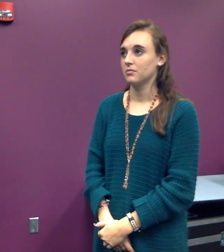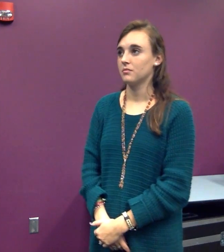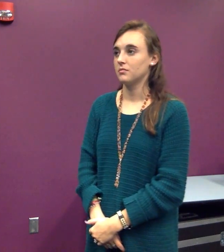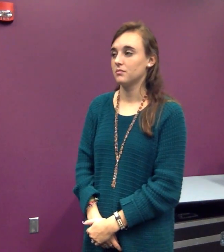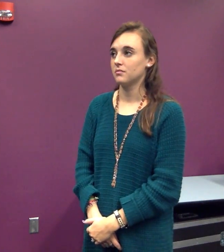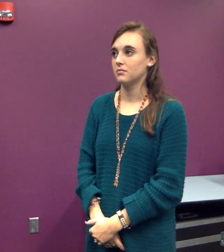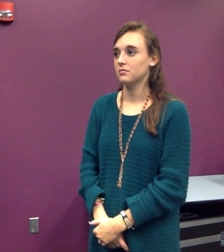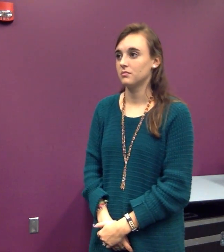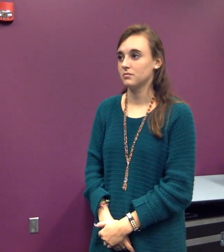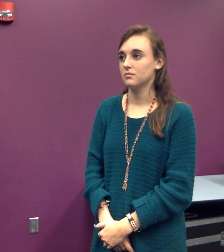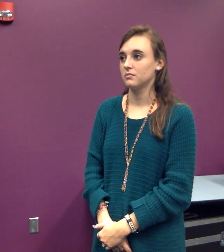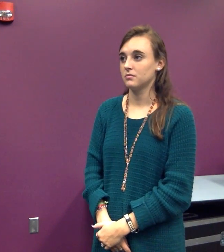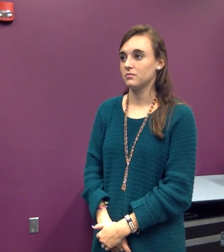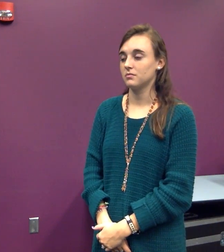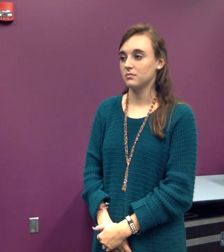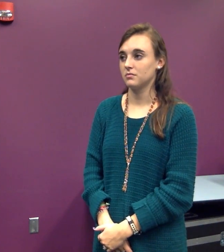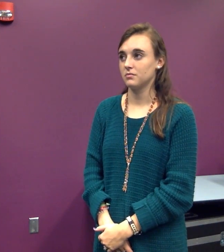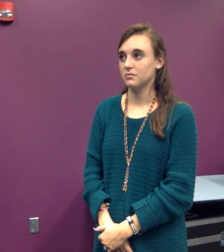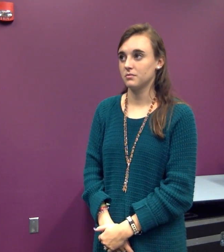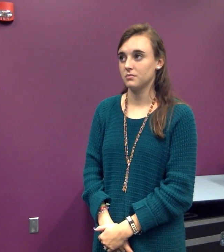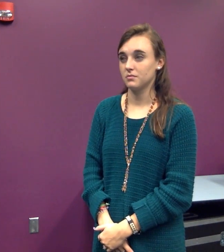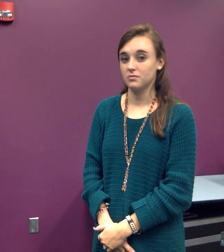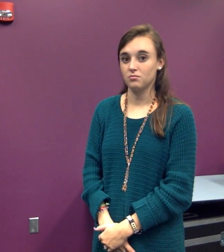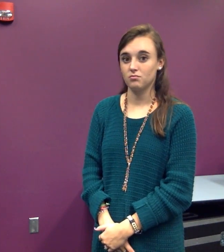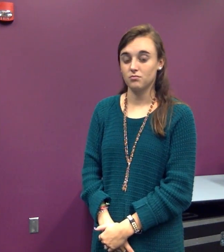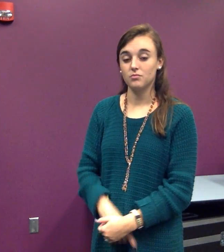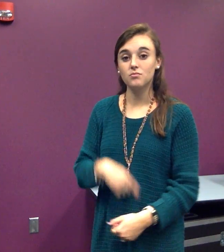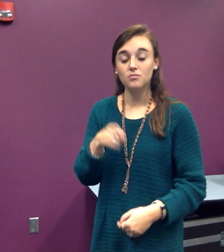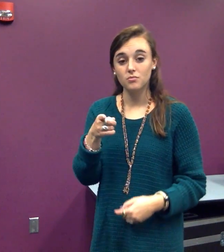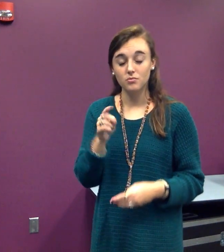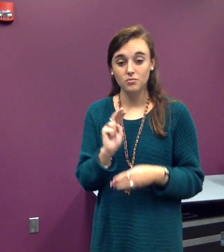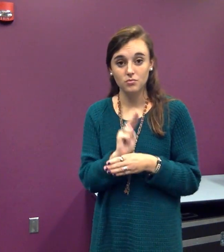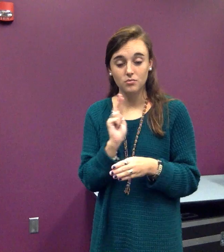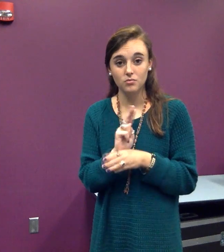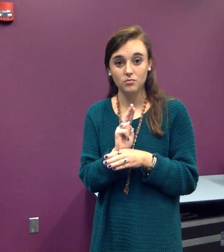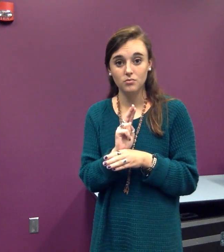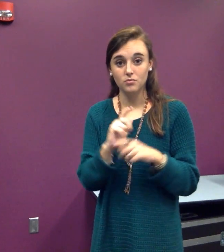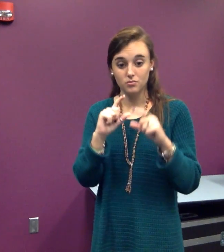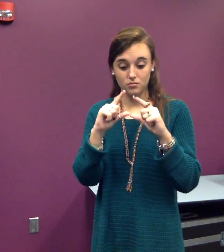Now, I asked you if you had used triangles with Mr. Wazorek, and you said yes, you have.